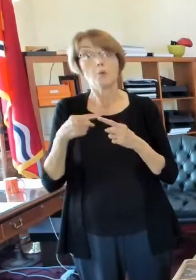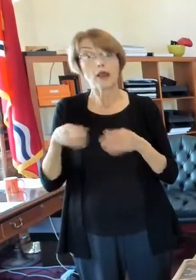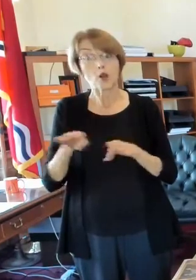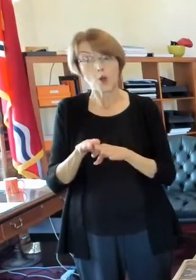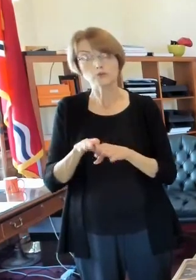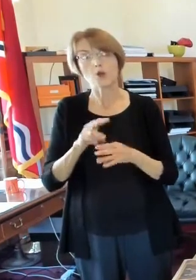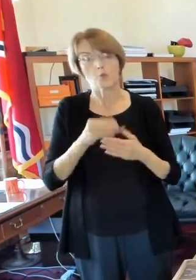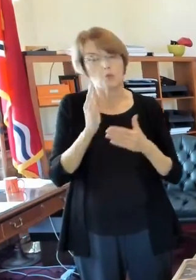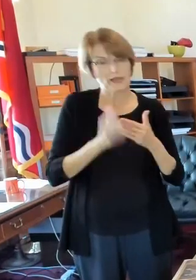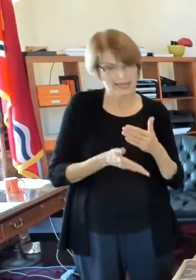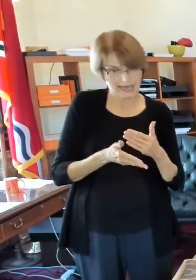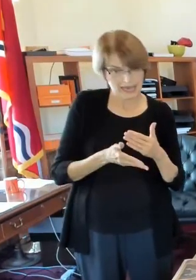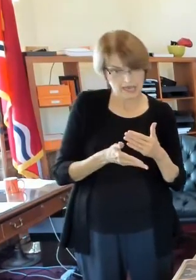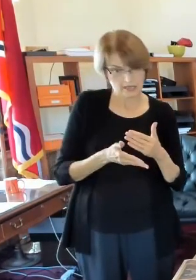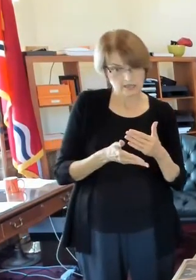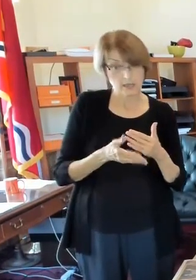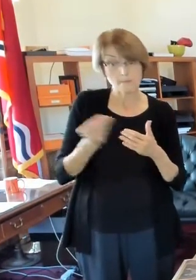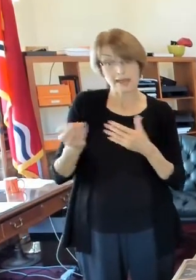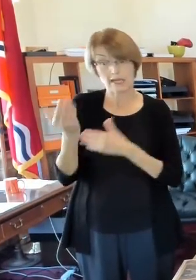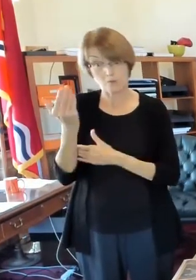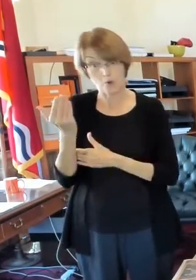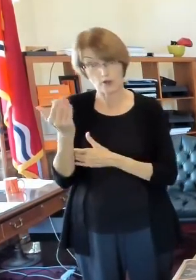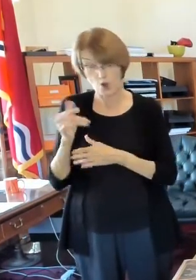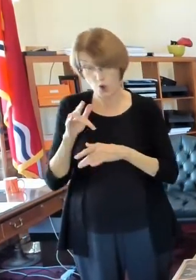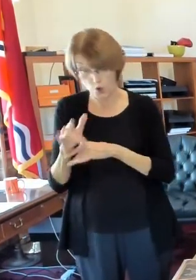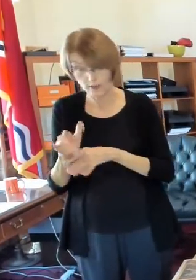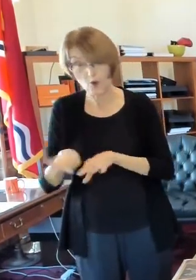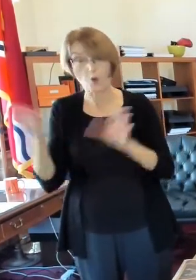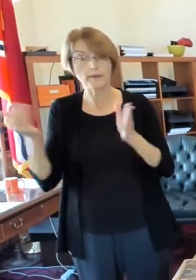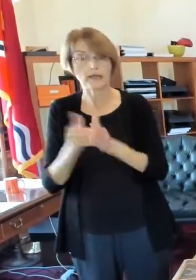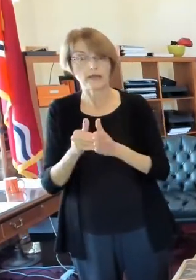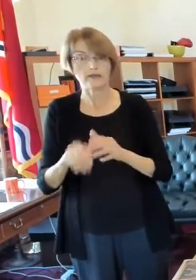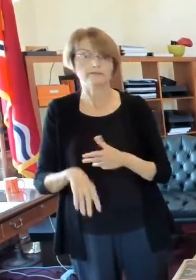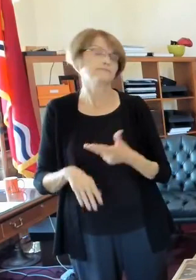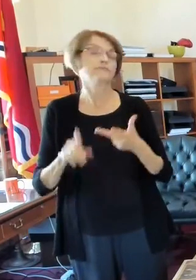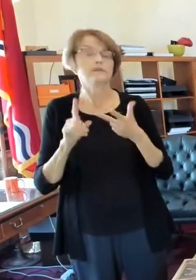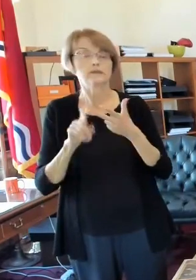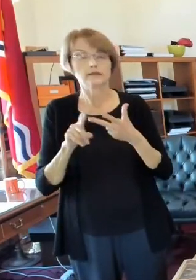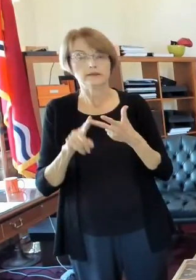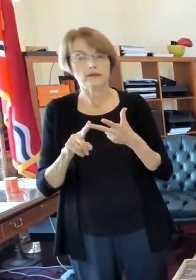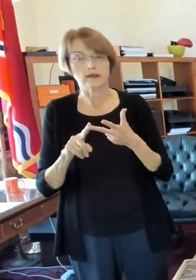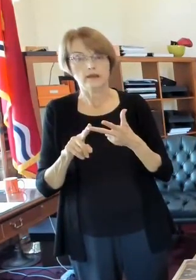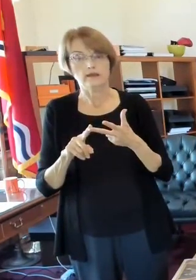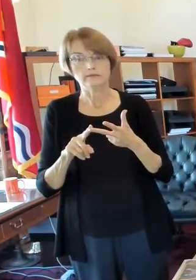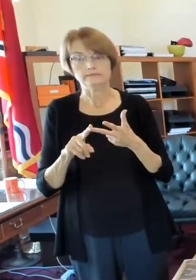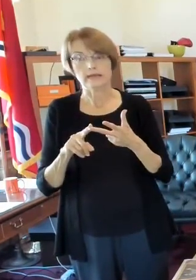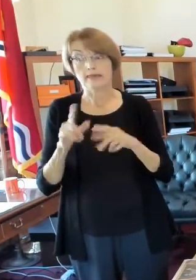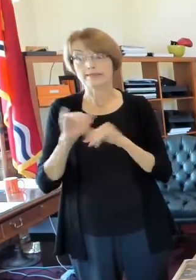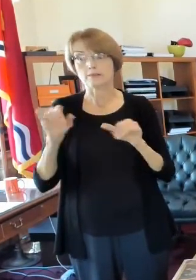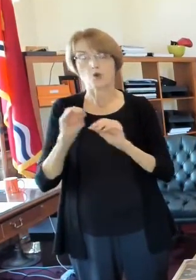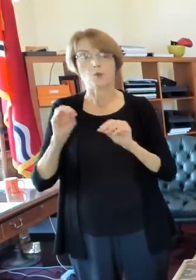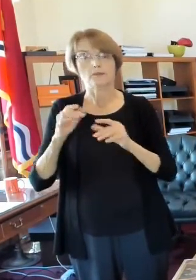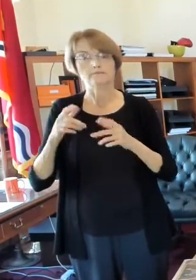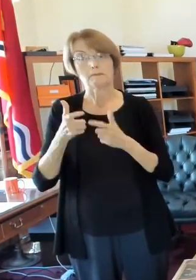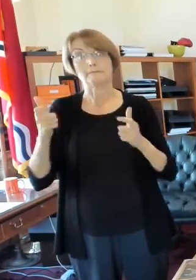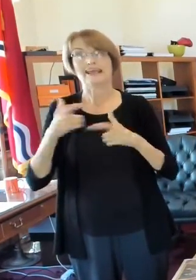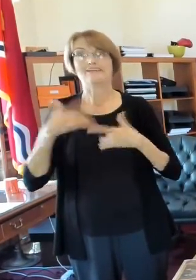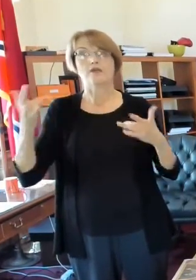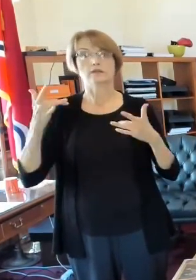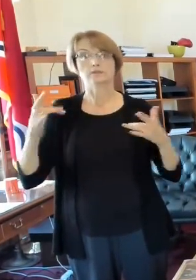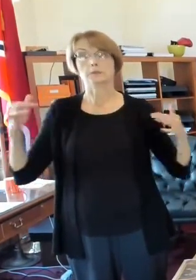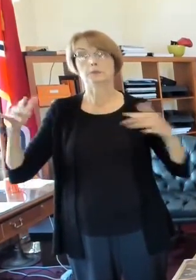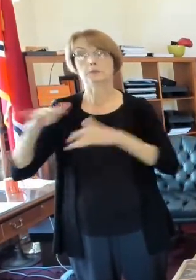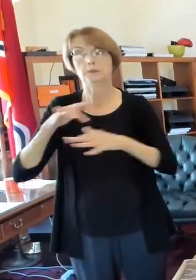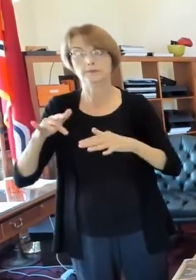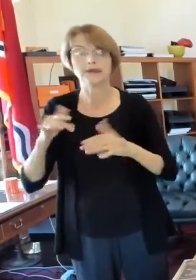by morning, rush hour on Monday, and 3, that there's not any big event going on. Now, we know there's no big events going on right